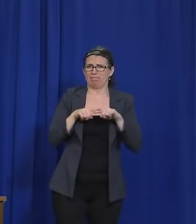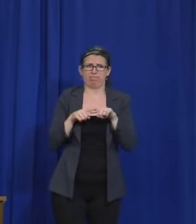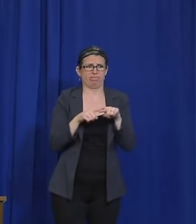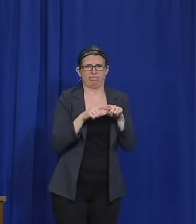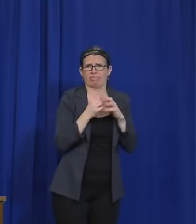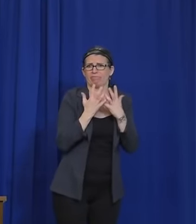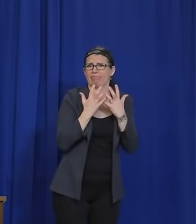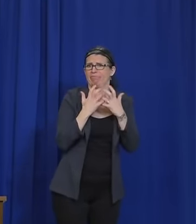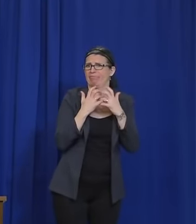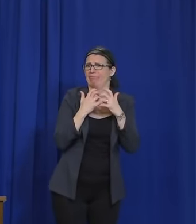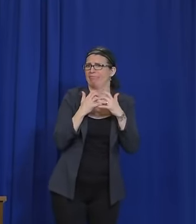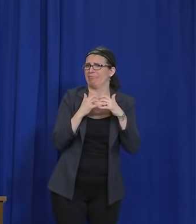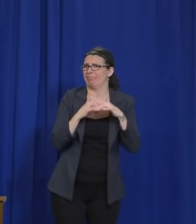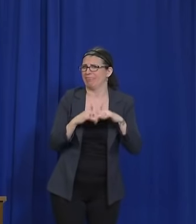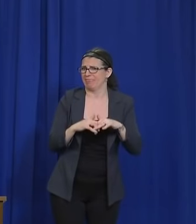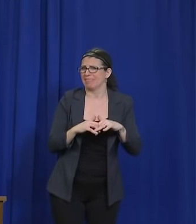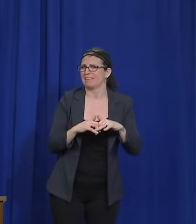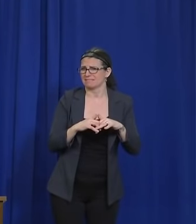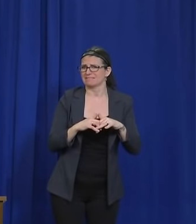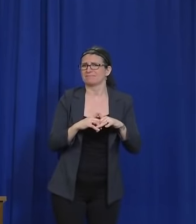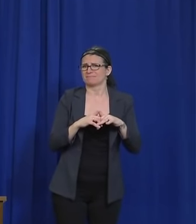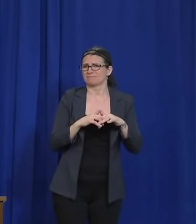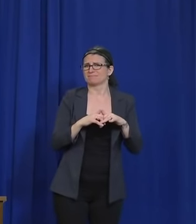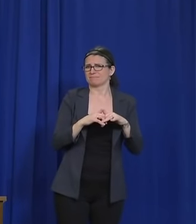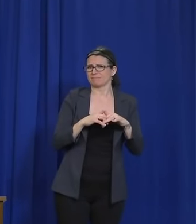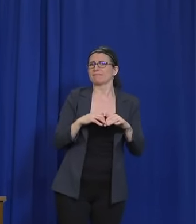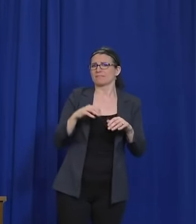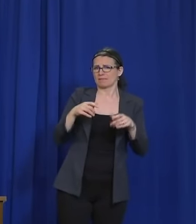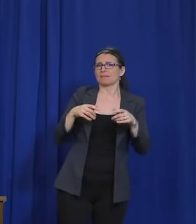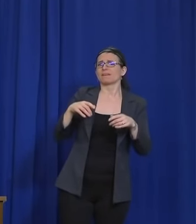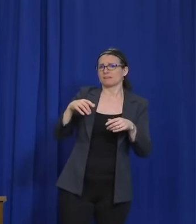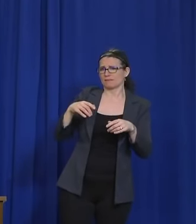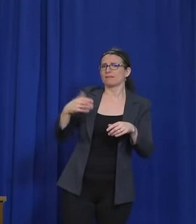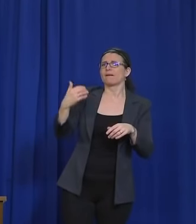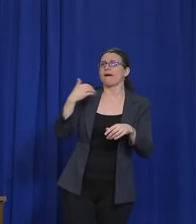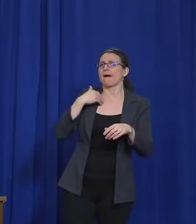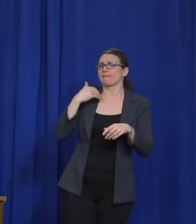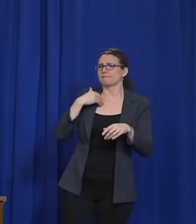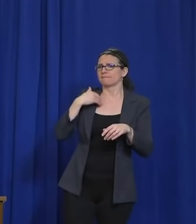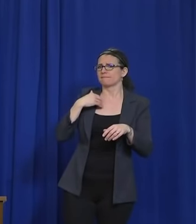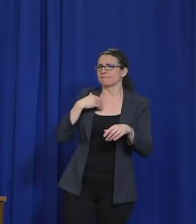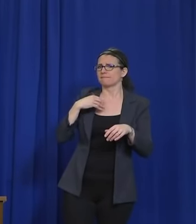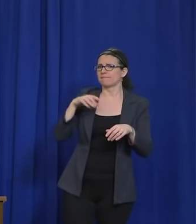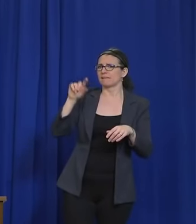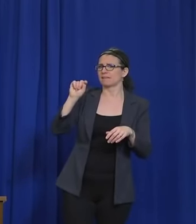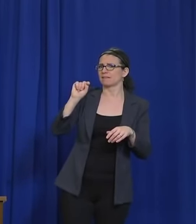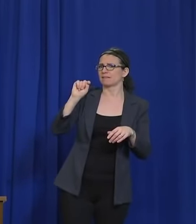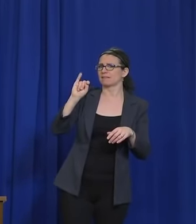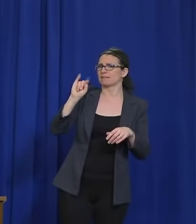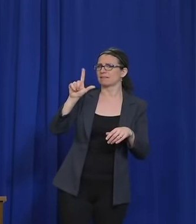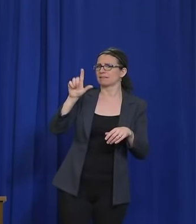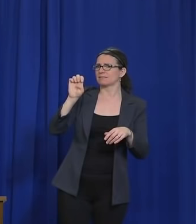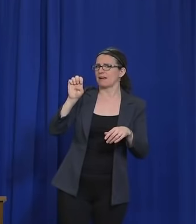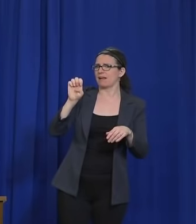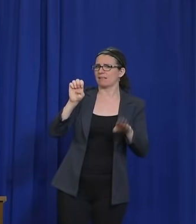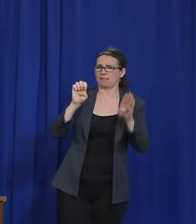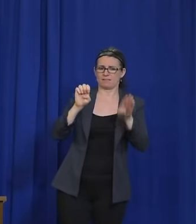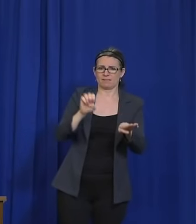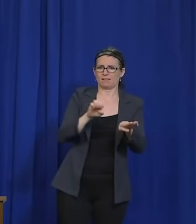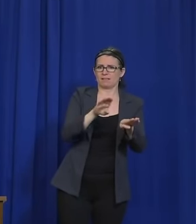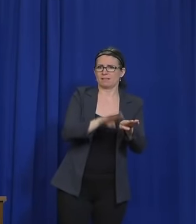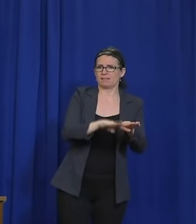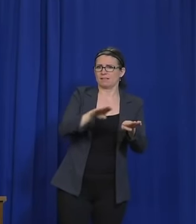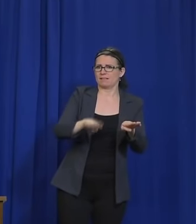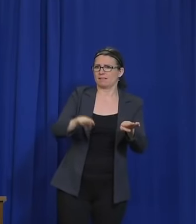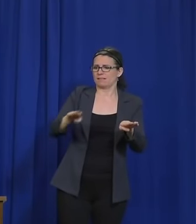have customers even though they are practicing responsible social distancing and hygiene, whereas Home Depot, 2 miles away, is free